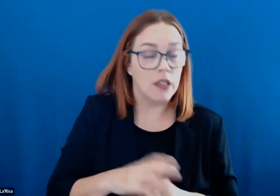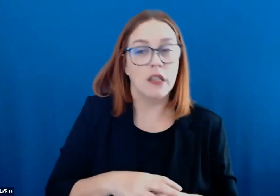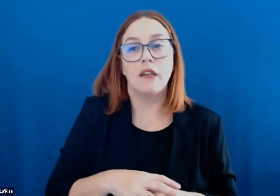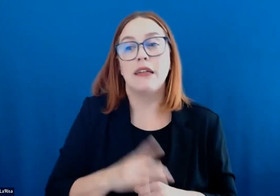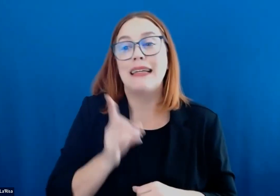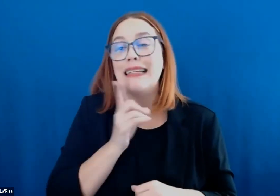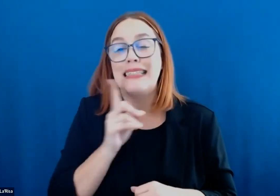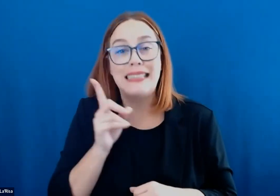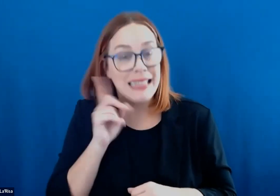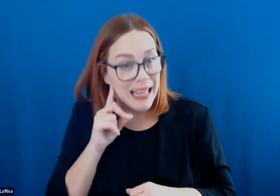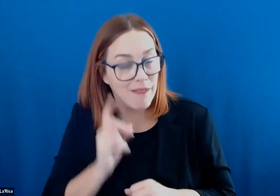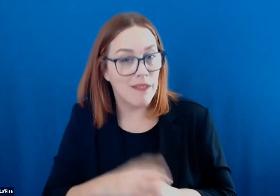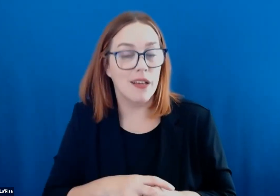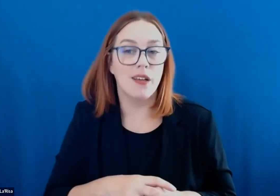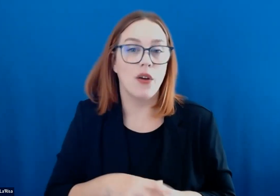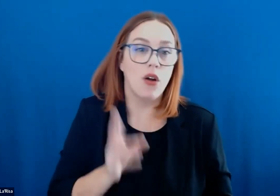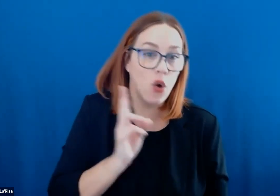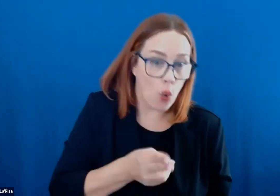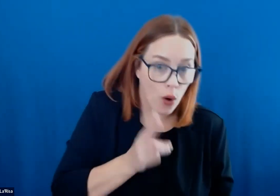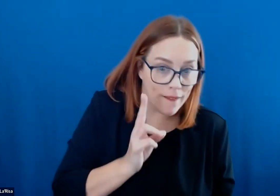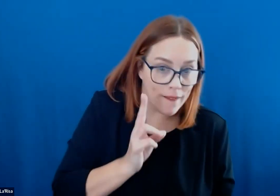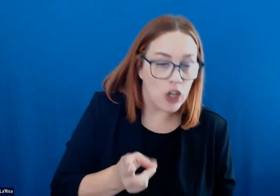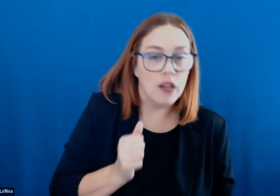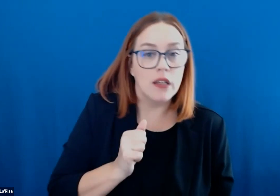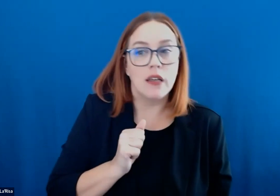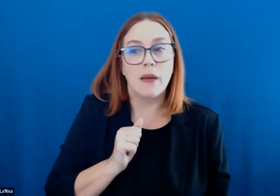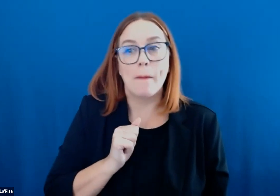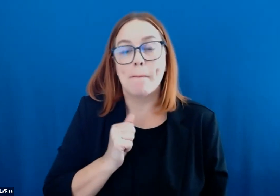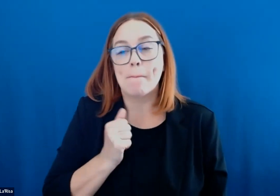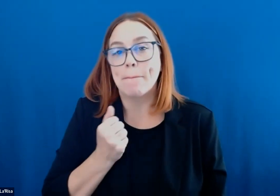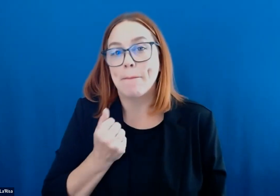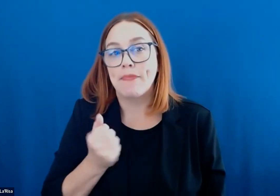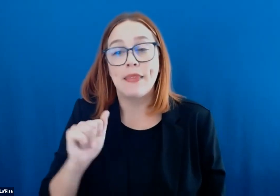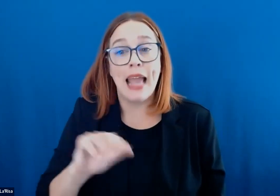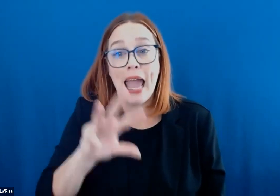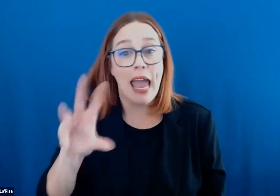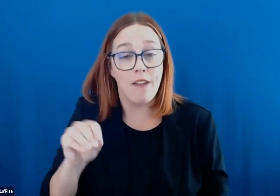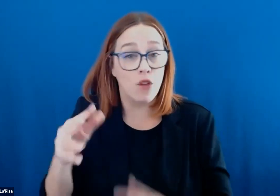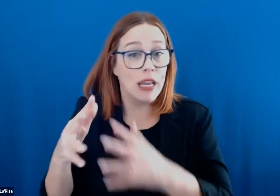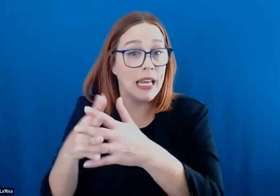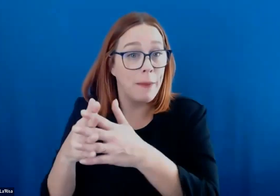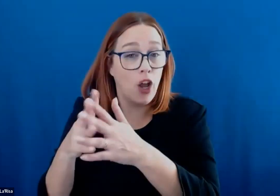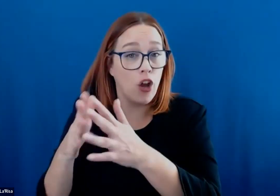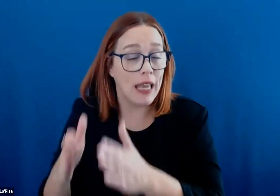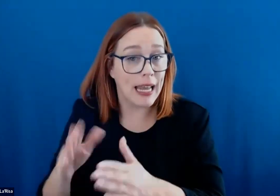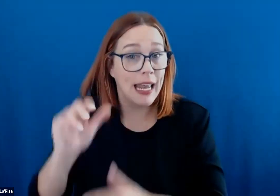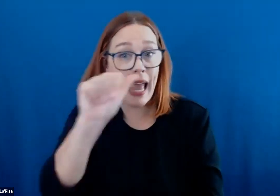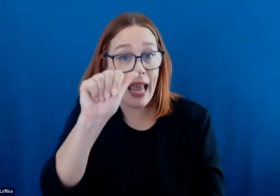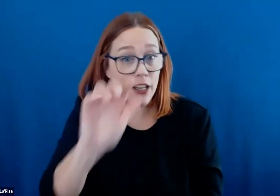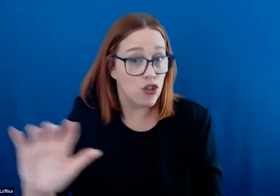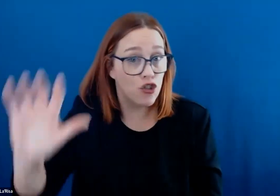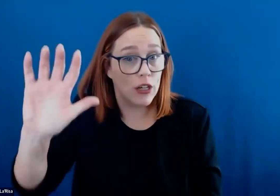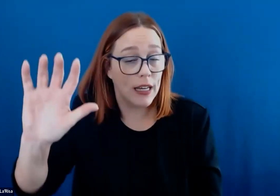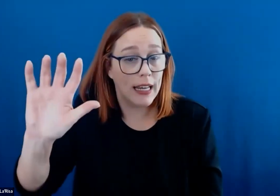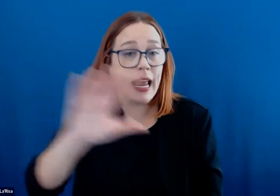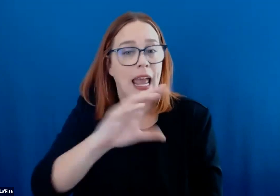hearing. We want African American, Asians, and Hispanic,